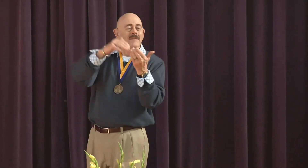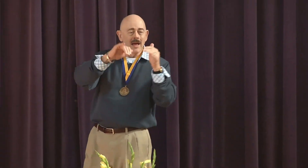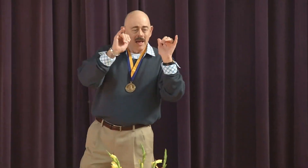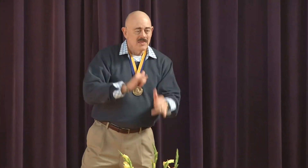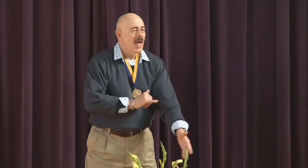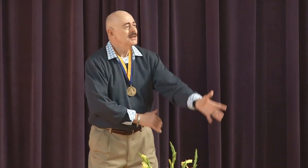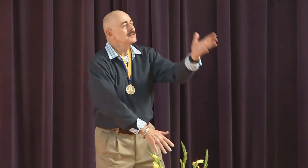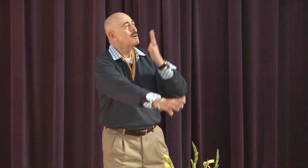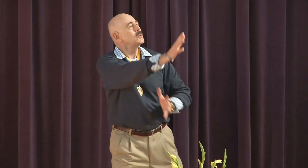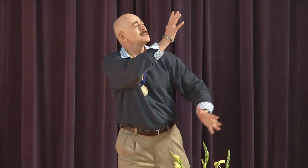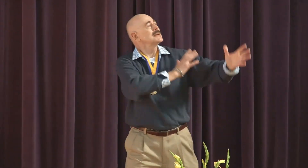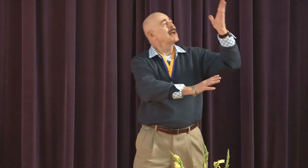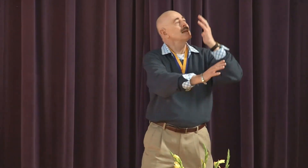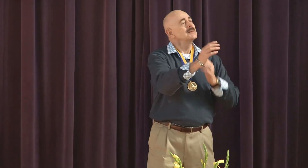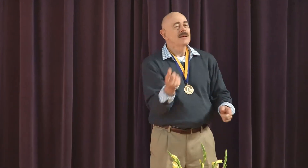Relive your days of yore.